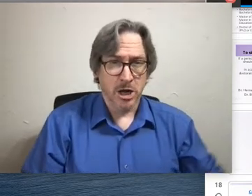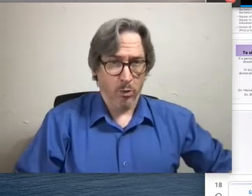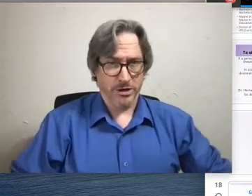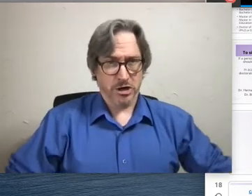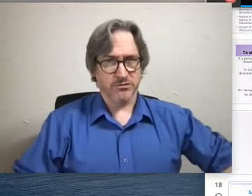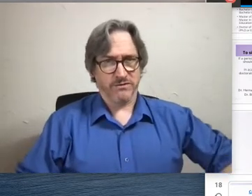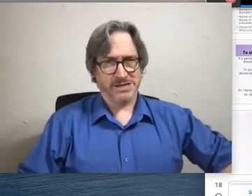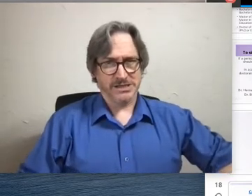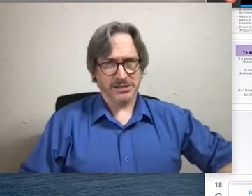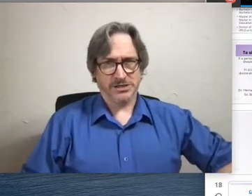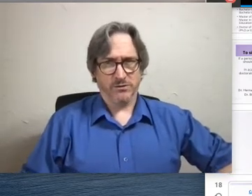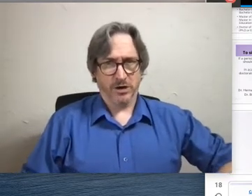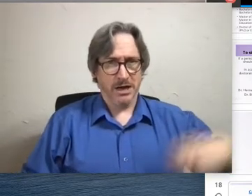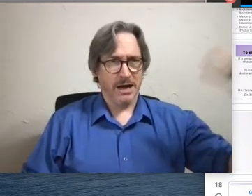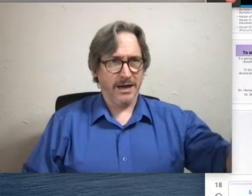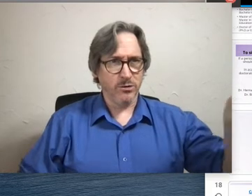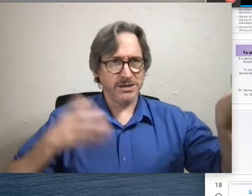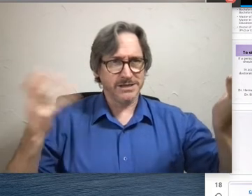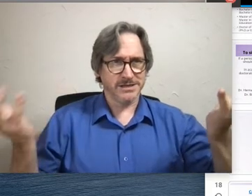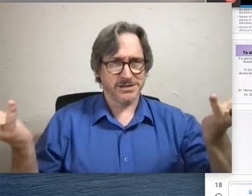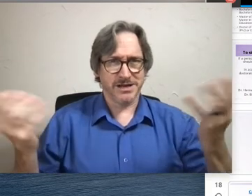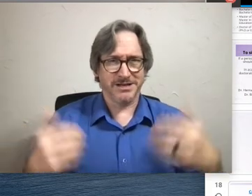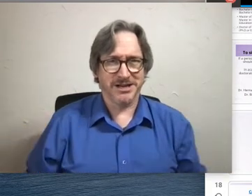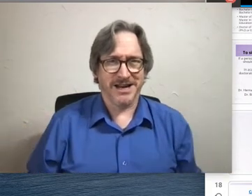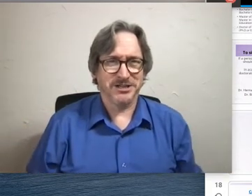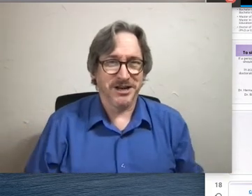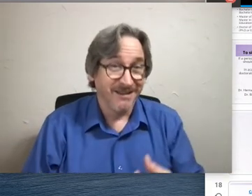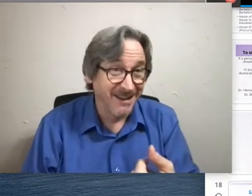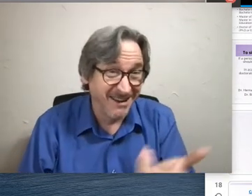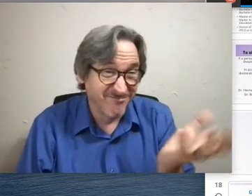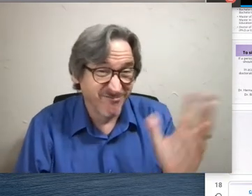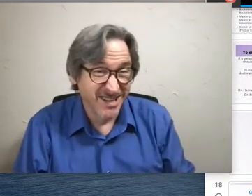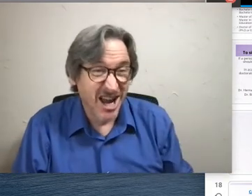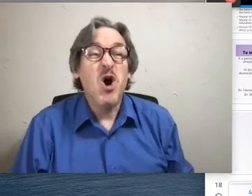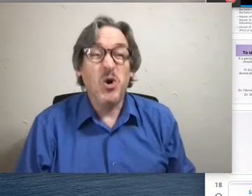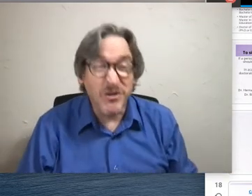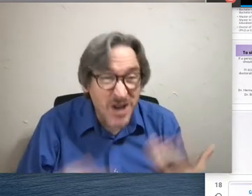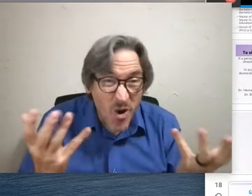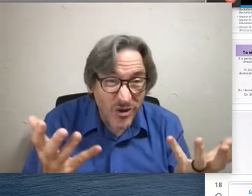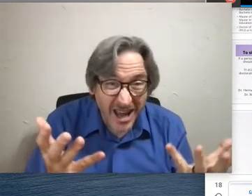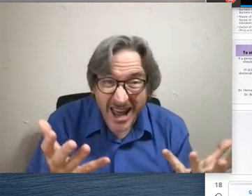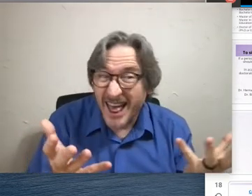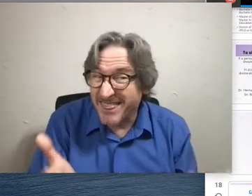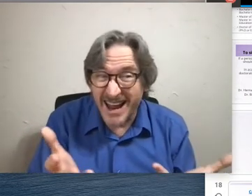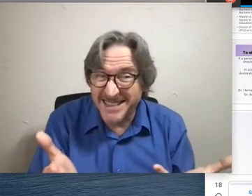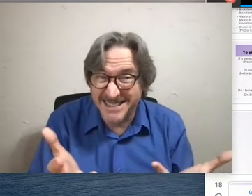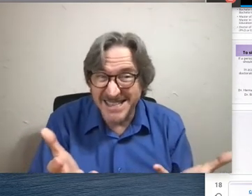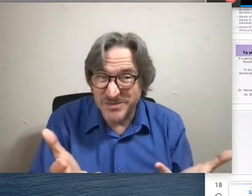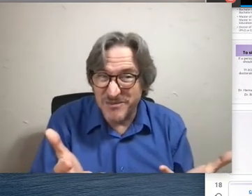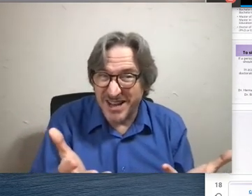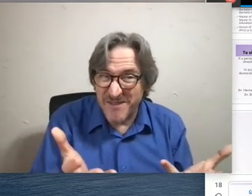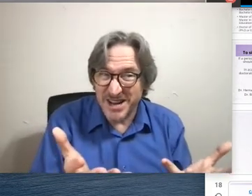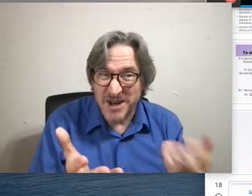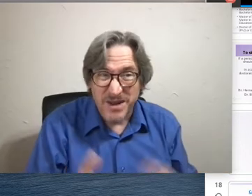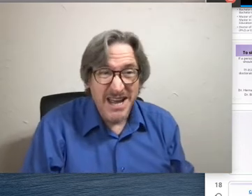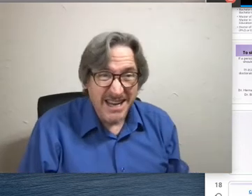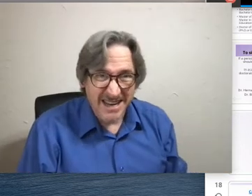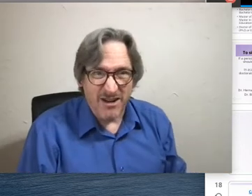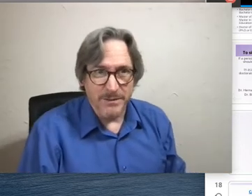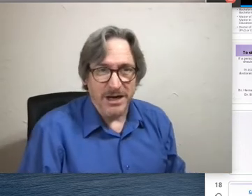this. What controversies exist over online or distance education? Who'd have known that this would be coming